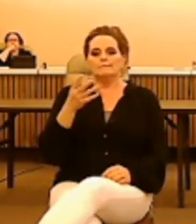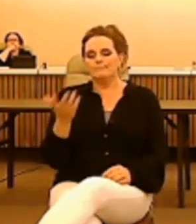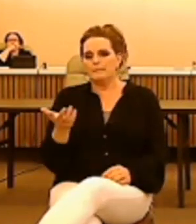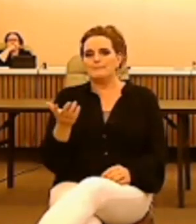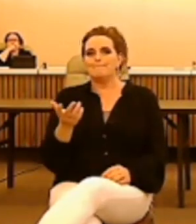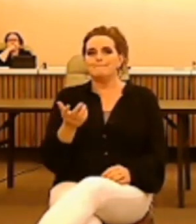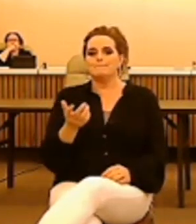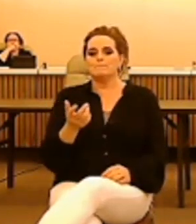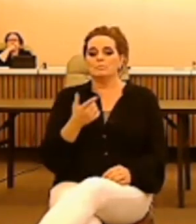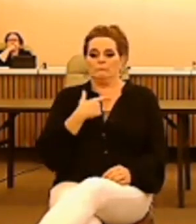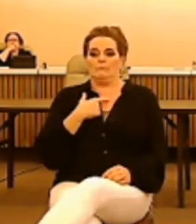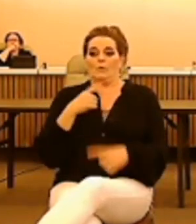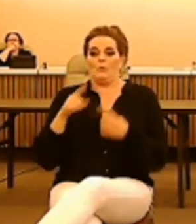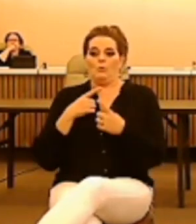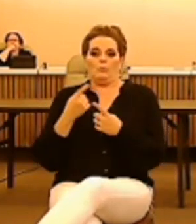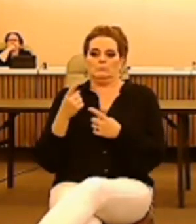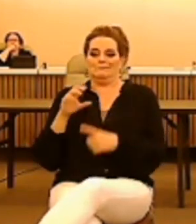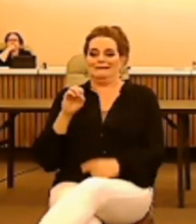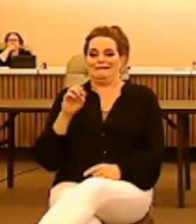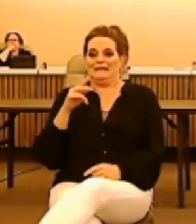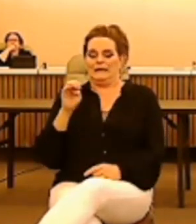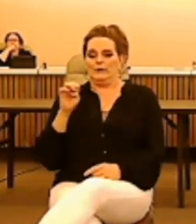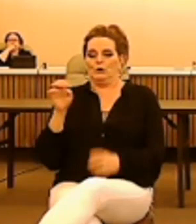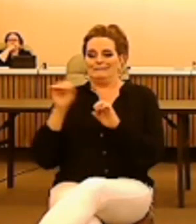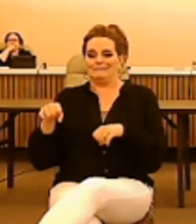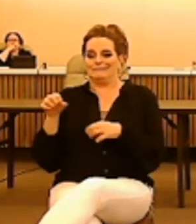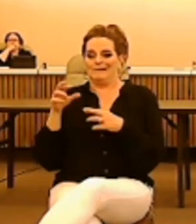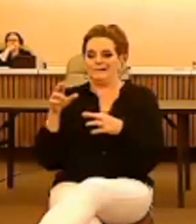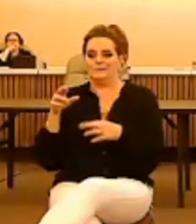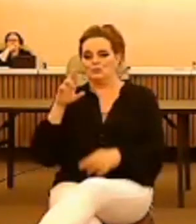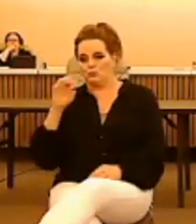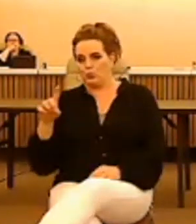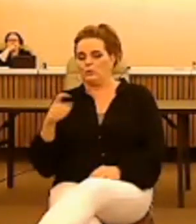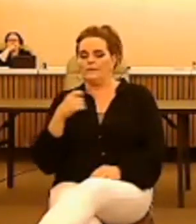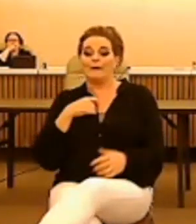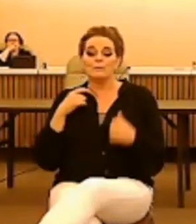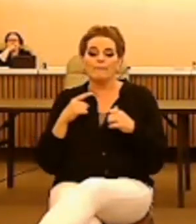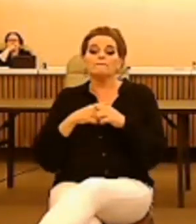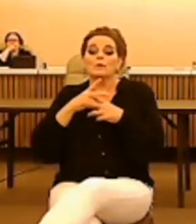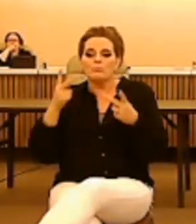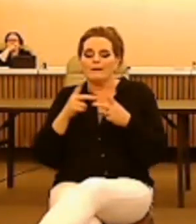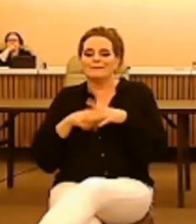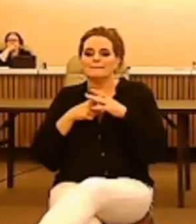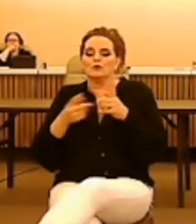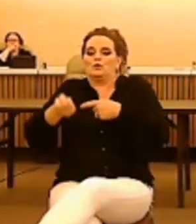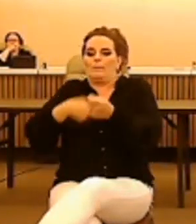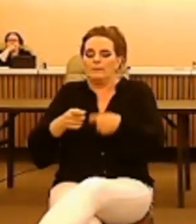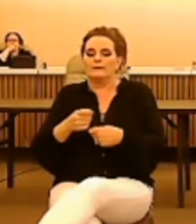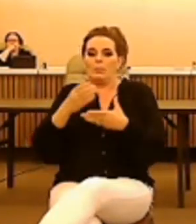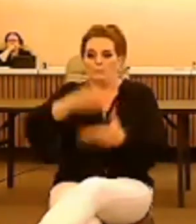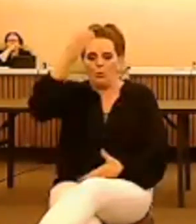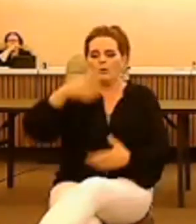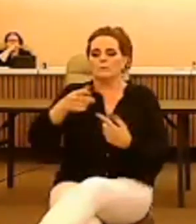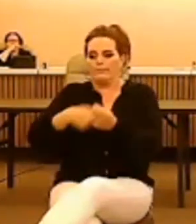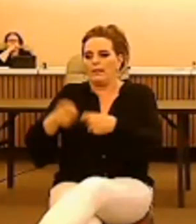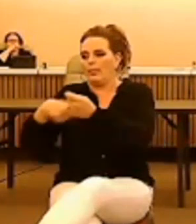They did Erie Station Road. It was one of the first roads they started replacing poles. We still got the second the old poles still